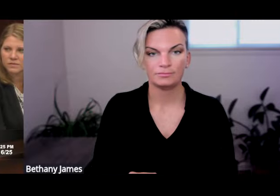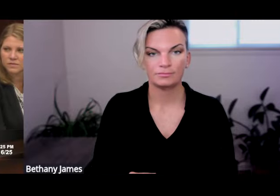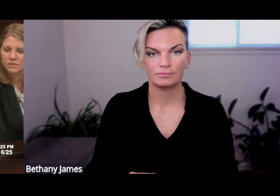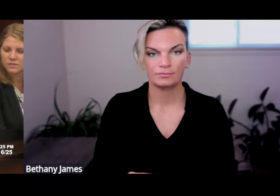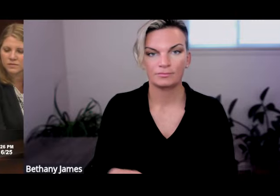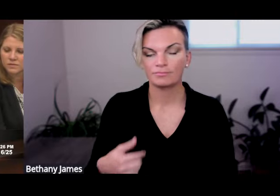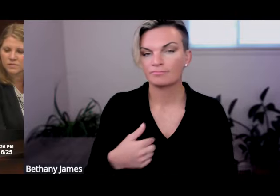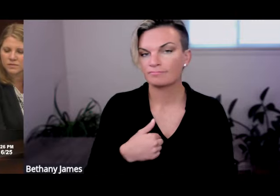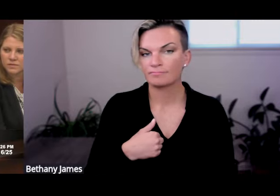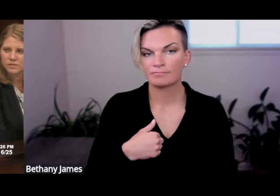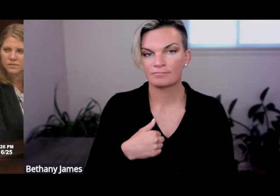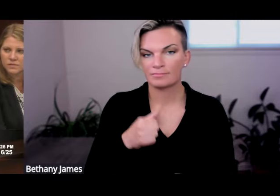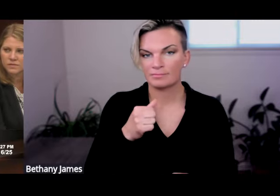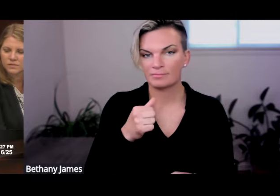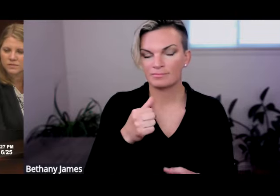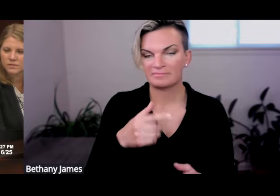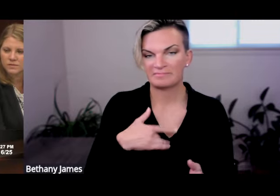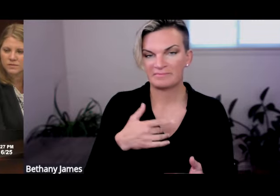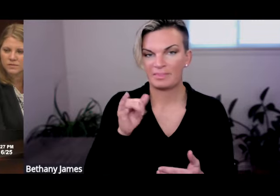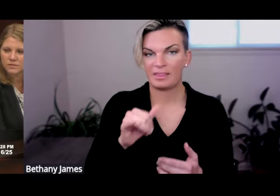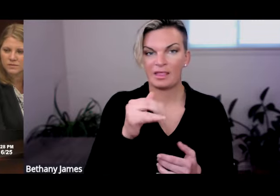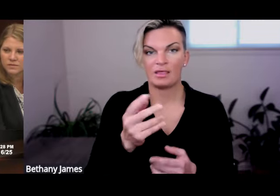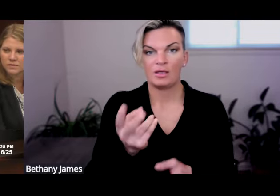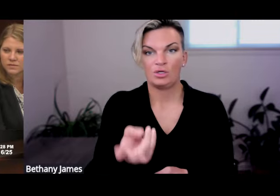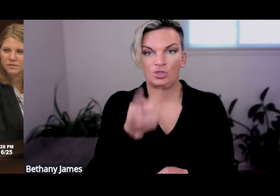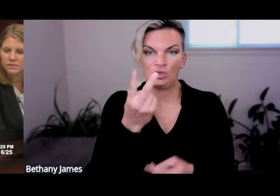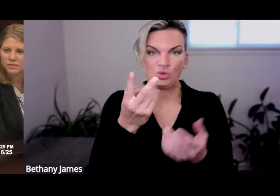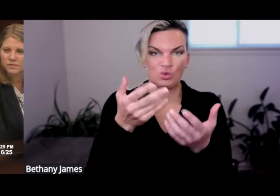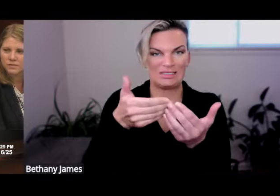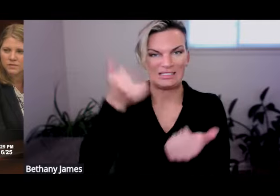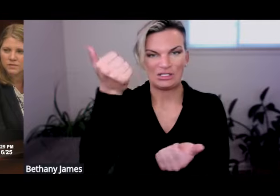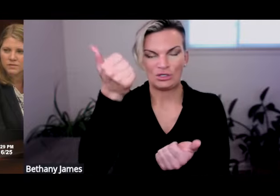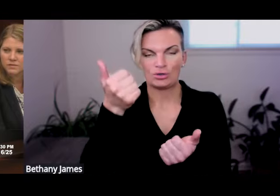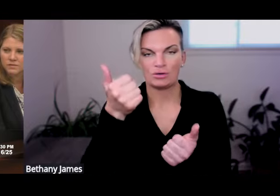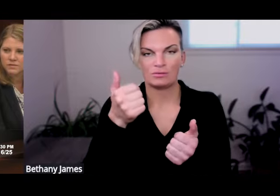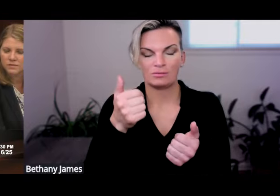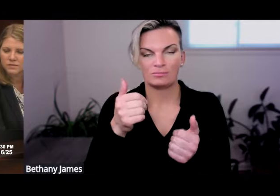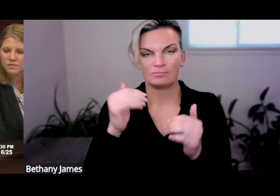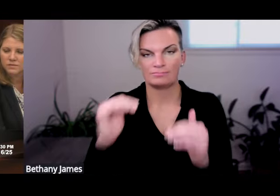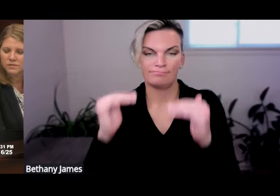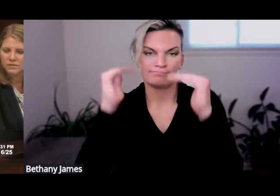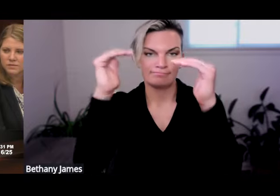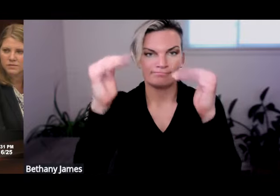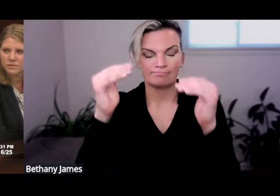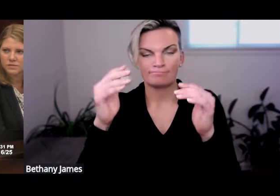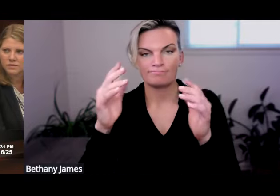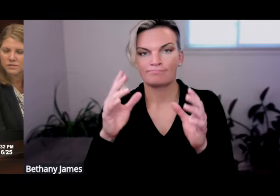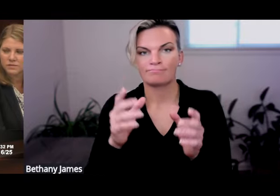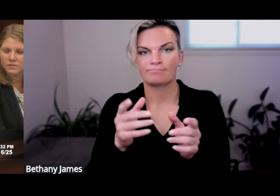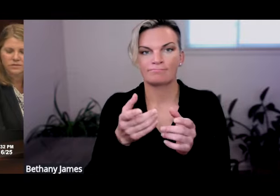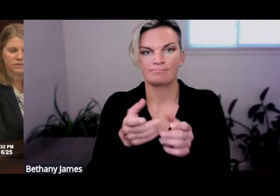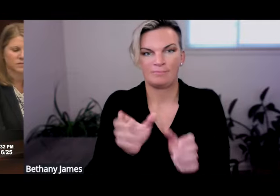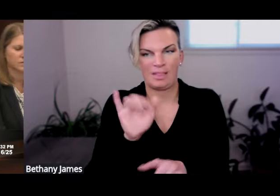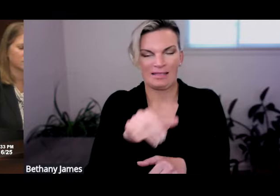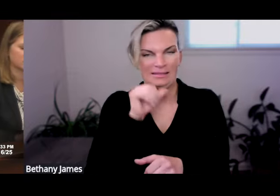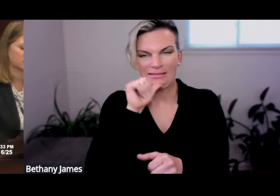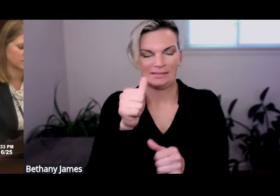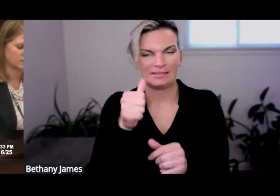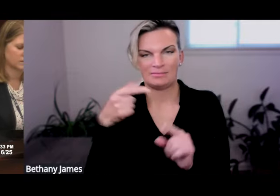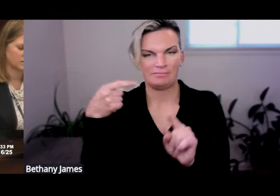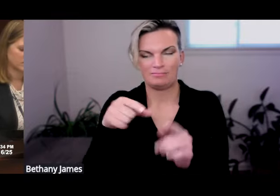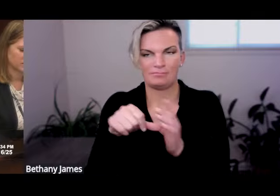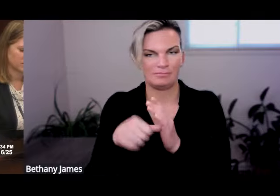I don't think calling it a two-tier registration system is quite precise enough to really get at that point, because